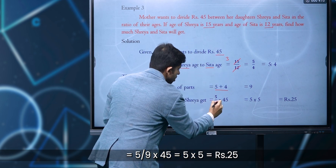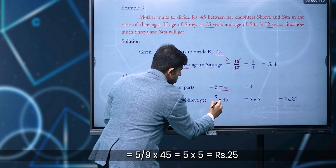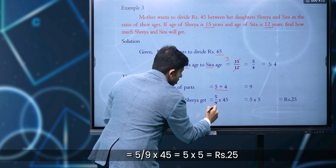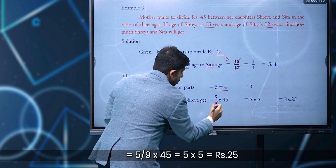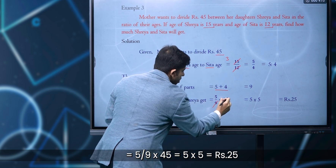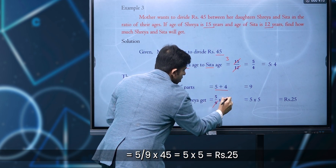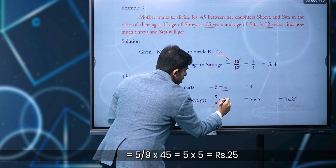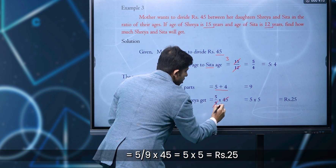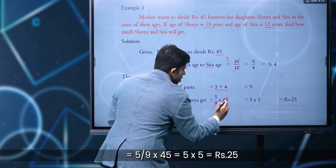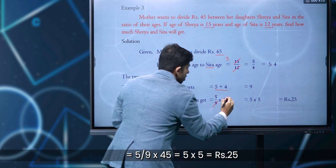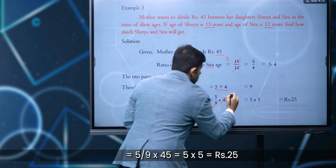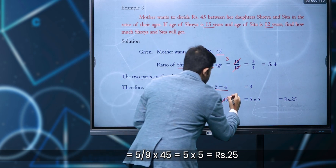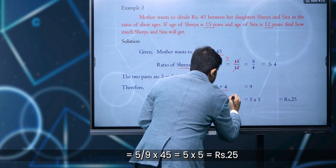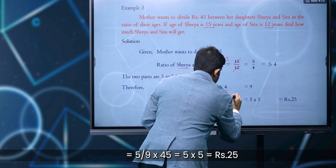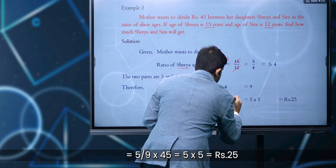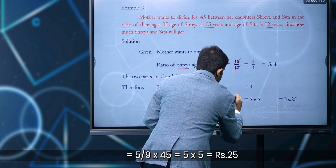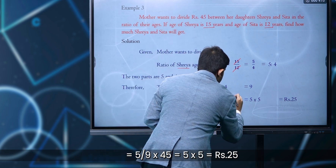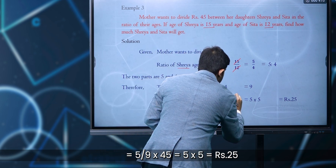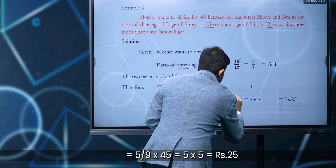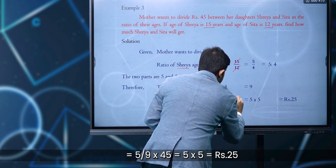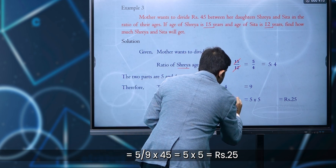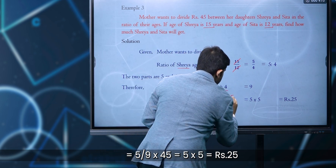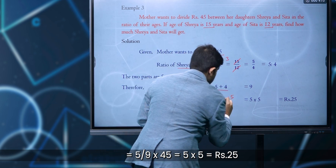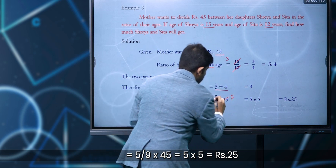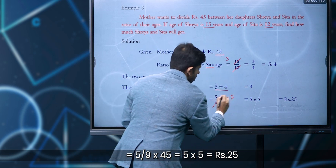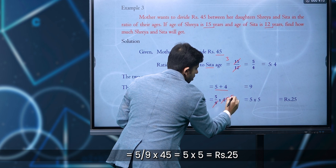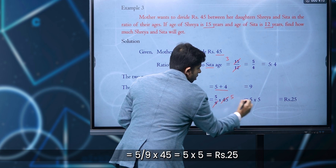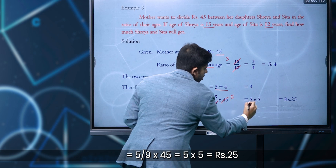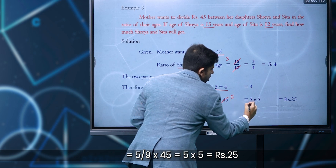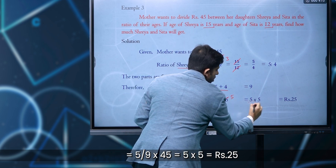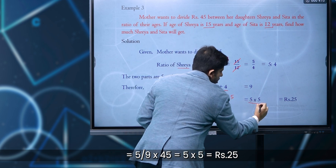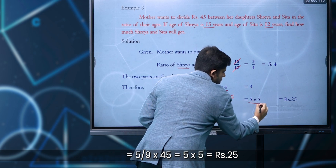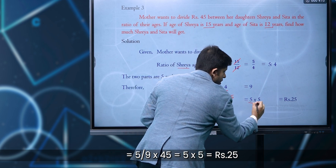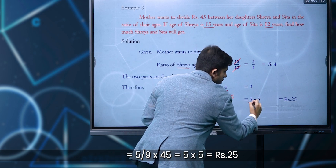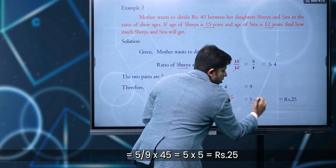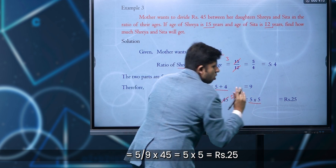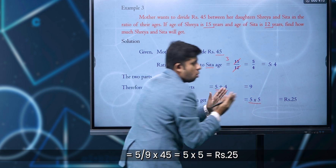Which is equal to 5 into 5. That is equal to rupees 25.